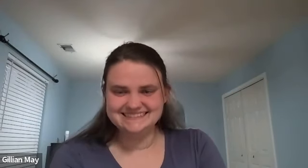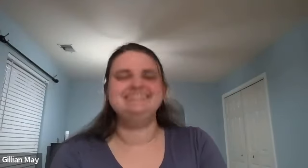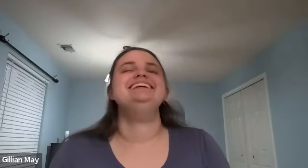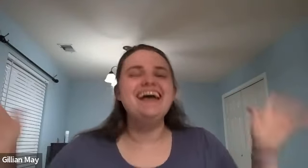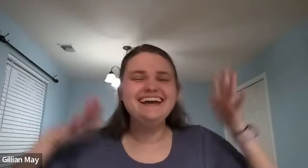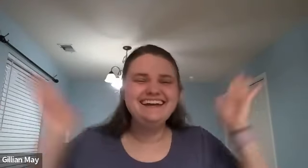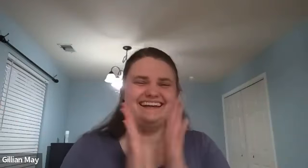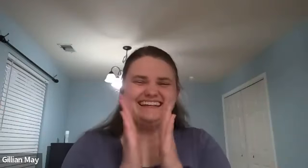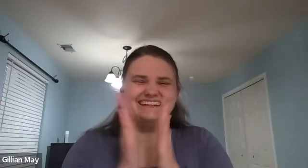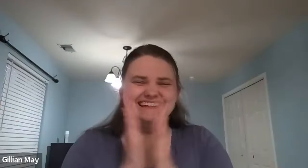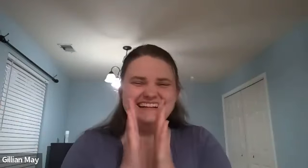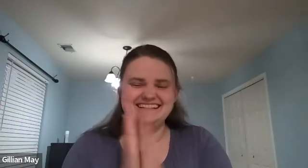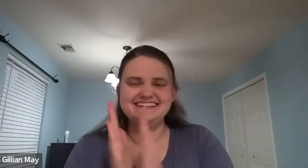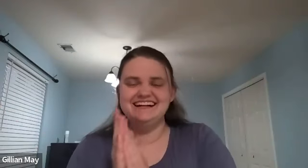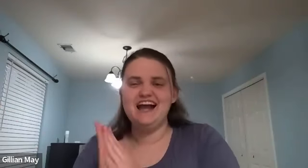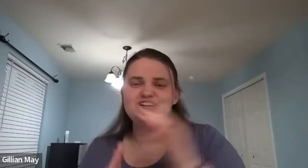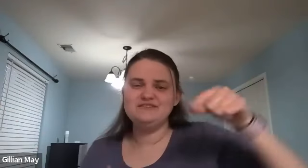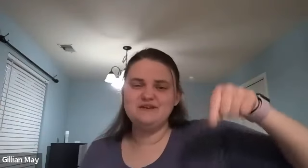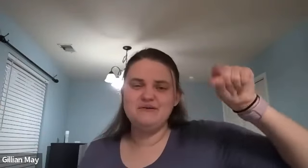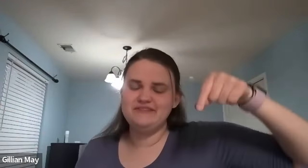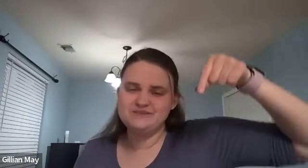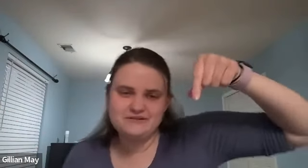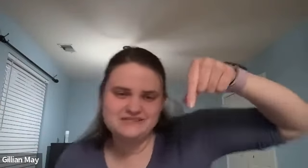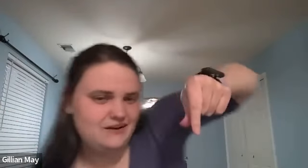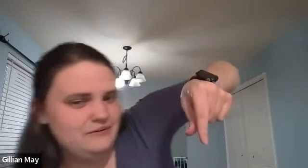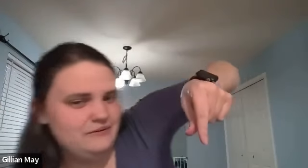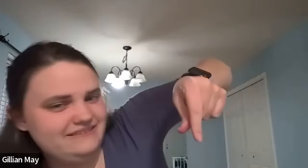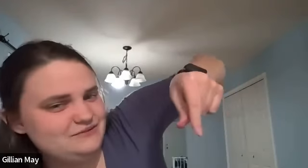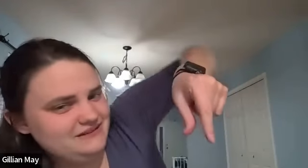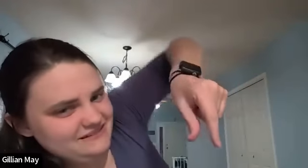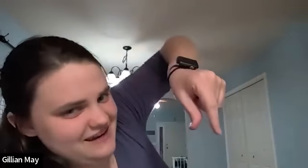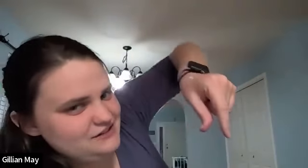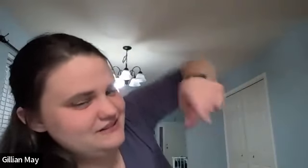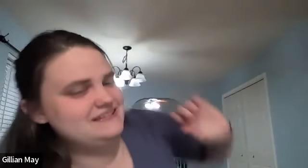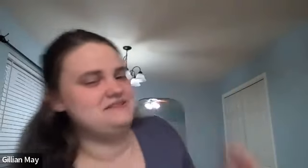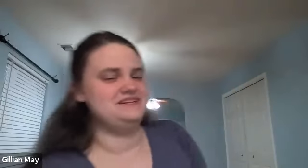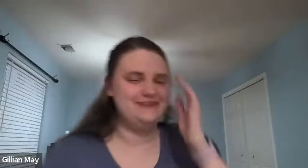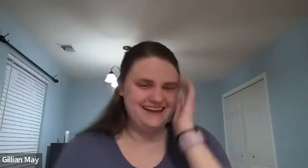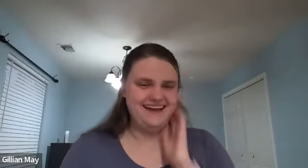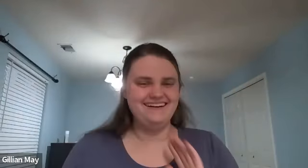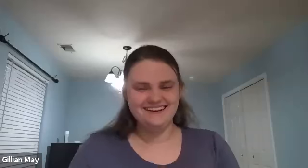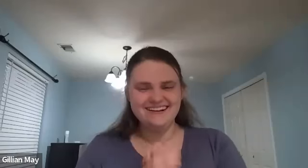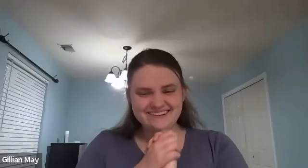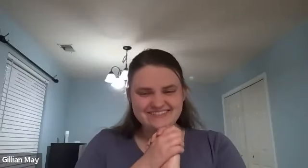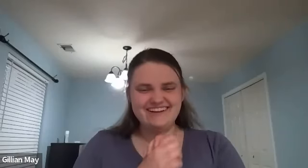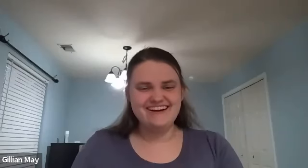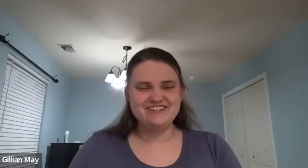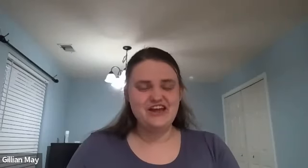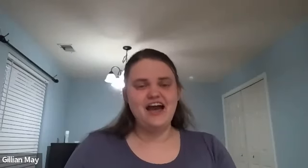Yay! I know this. That's why I was like, oh wait, this one got to turn it sideways. But yeah. Oh my gosh,